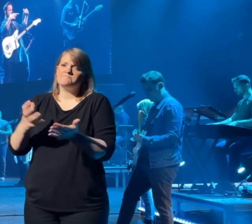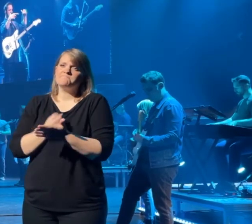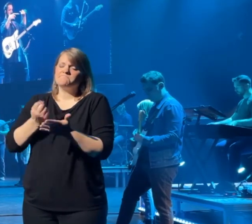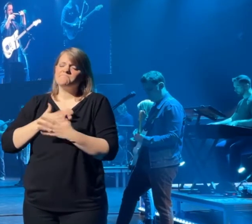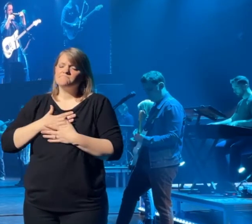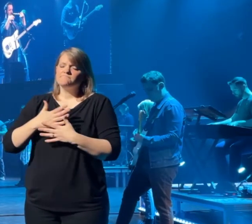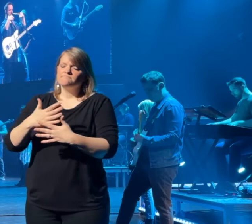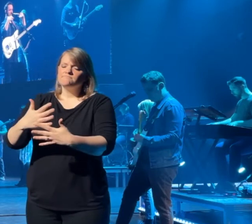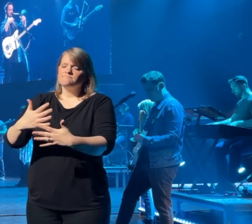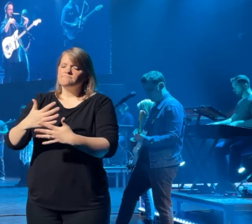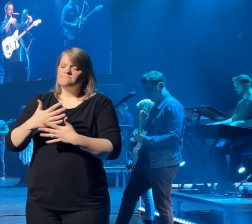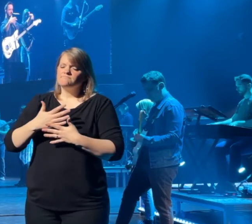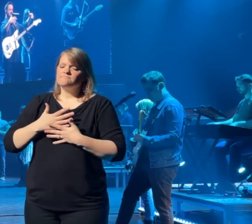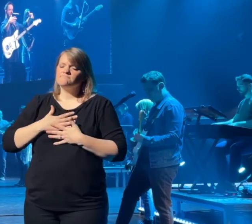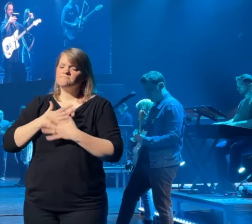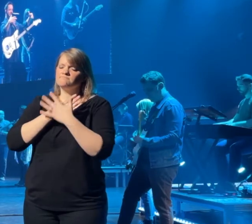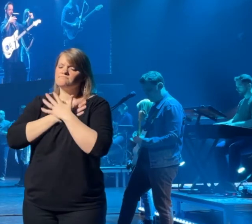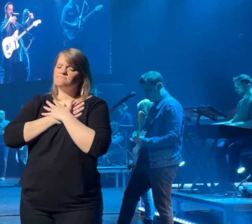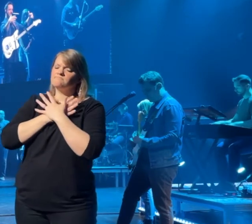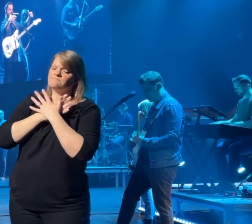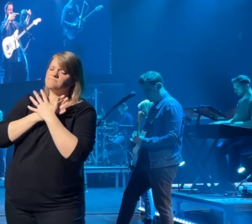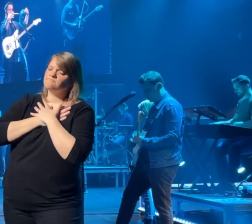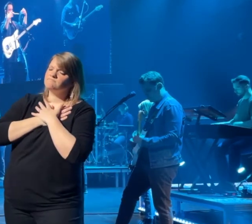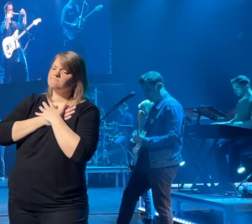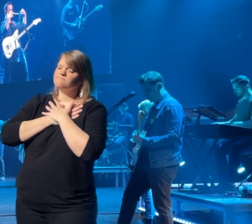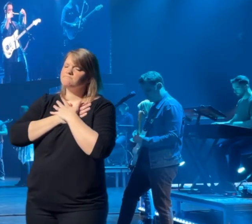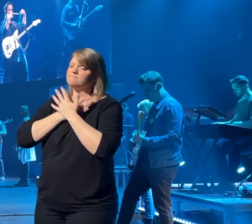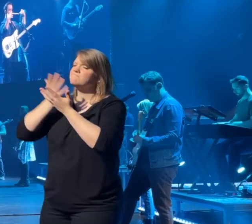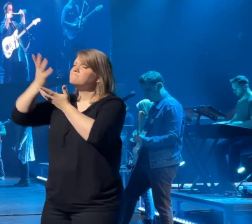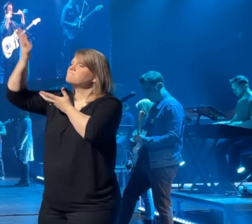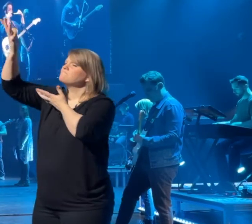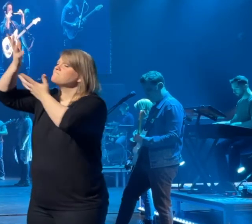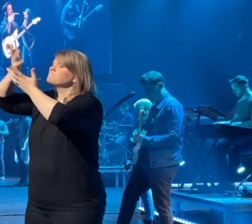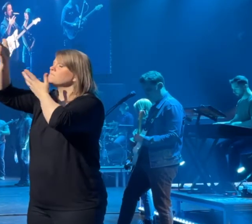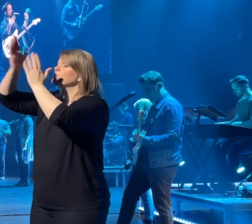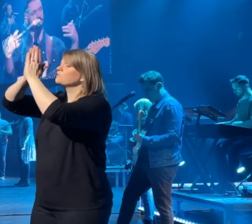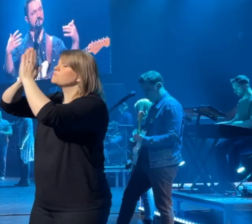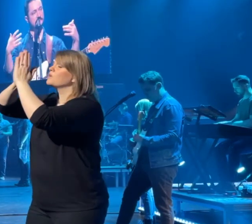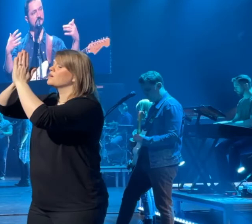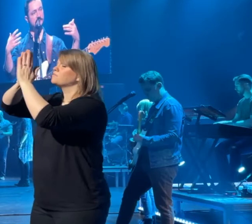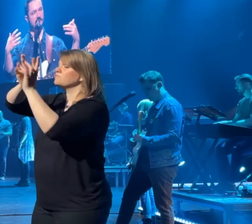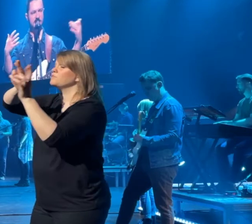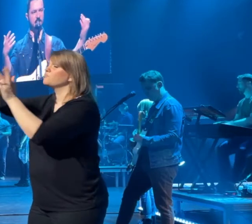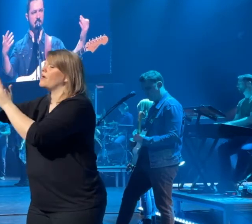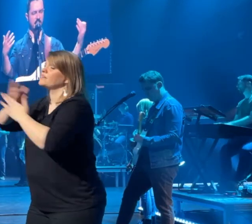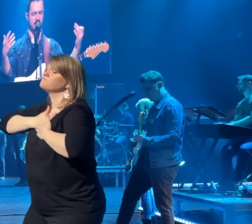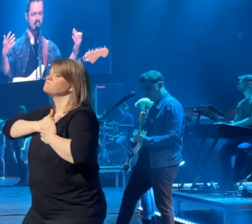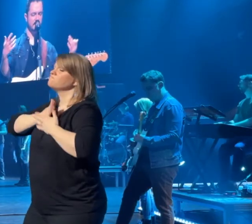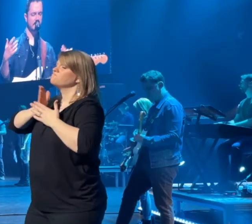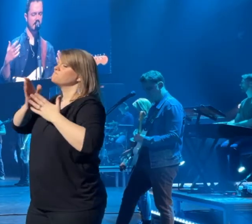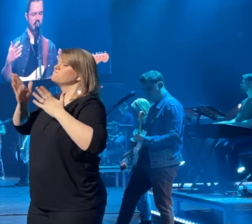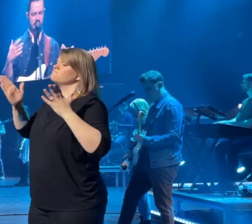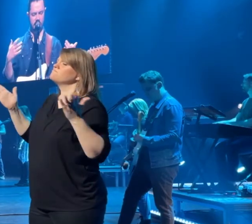time, lean into some prayer, and prepare to receive. So as we begin, let's just pray together.